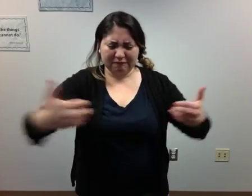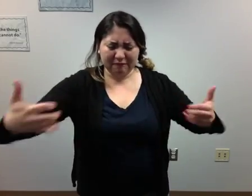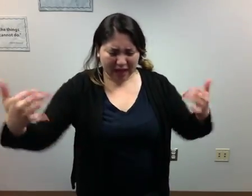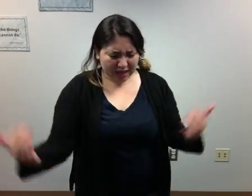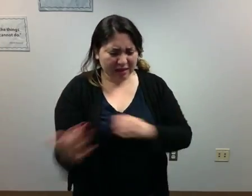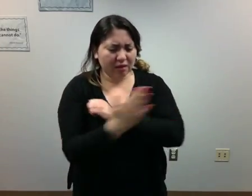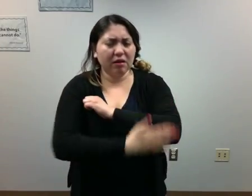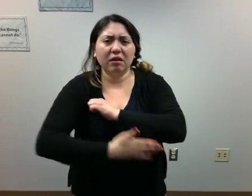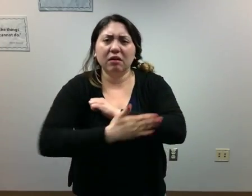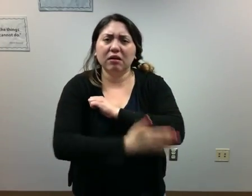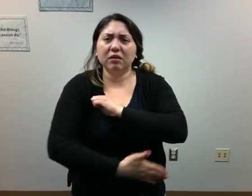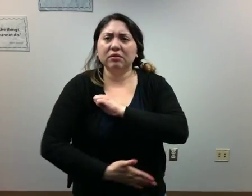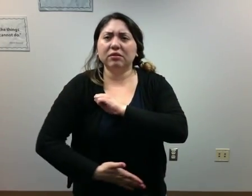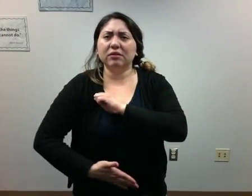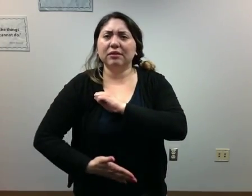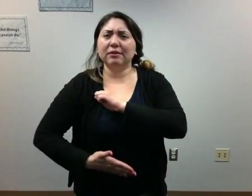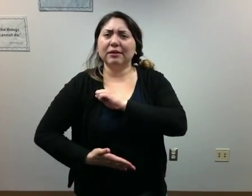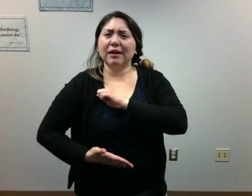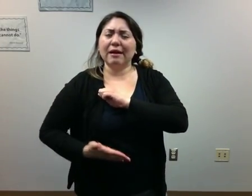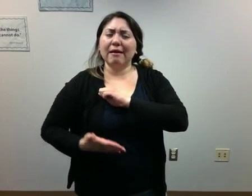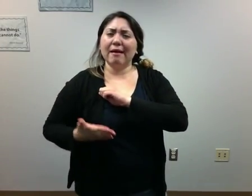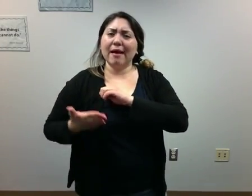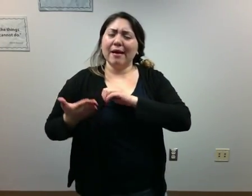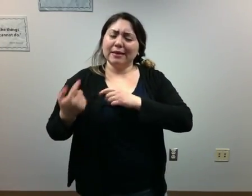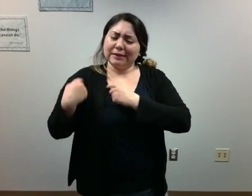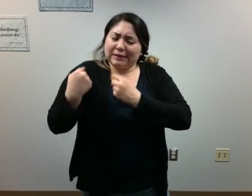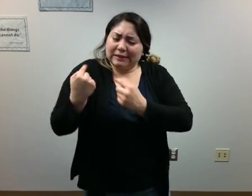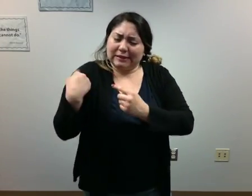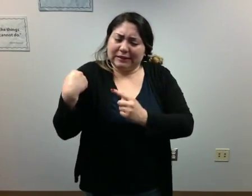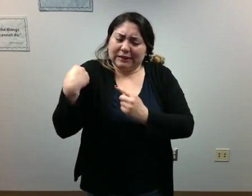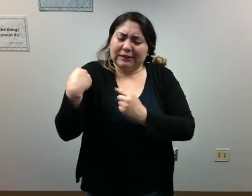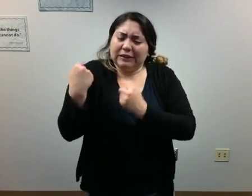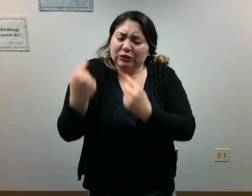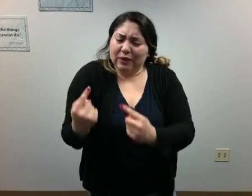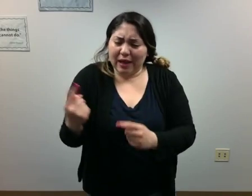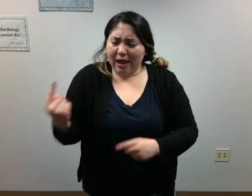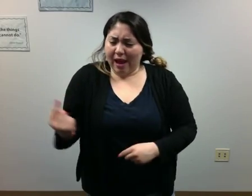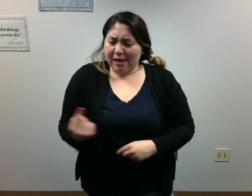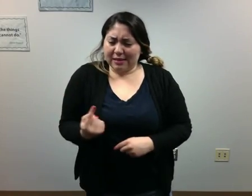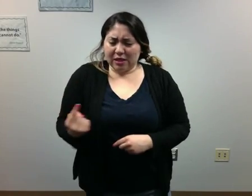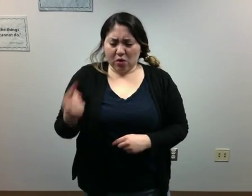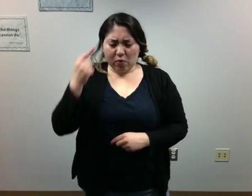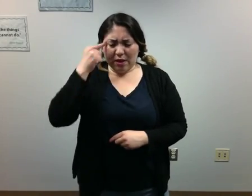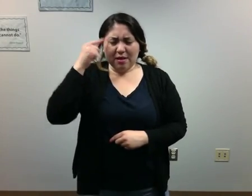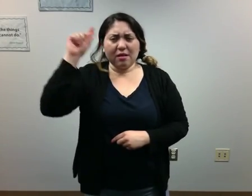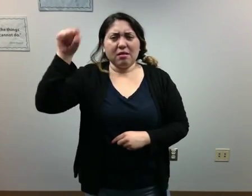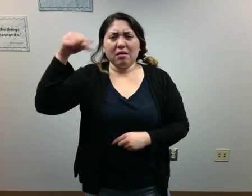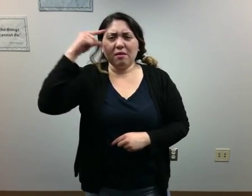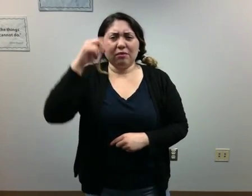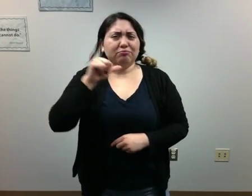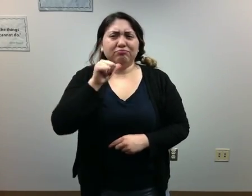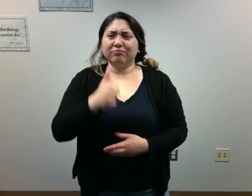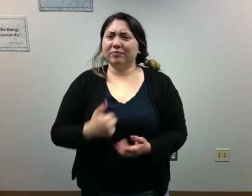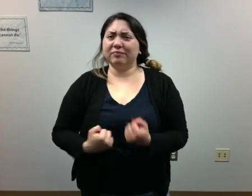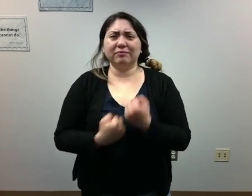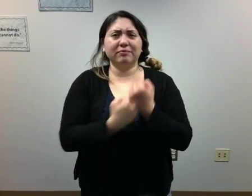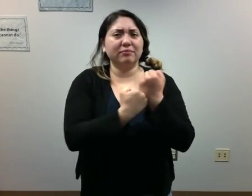country. And in our isolation, we think government isn't going to help us. And